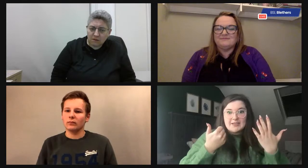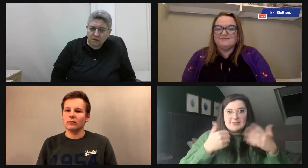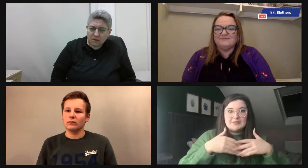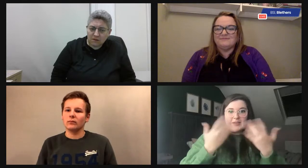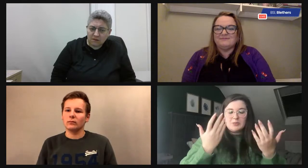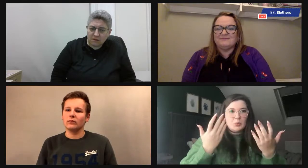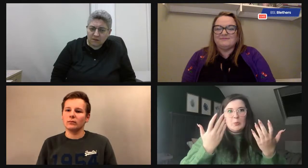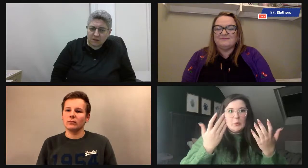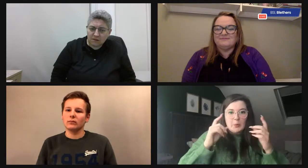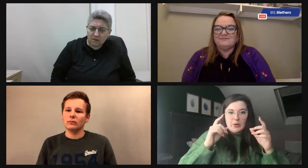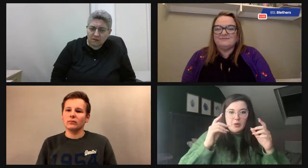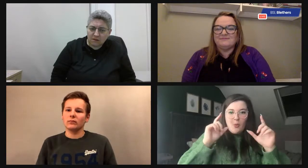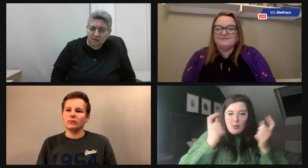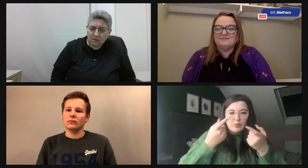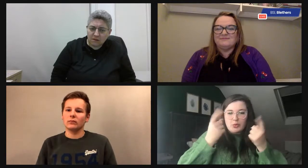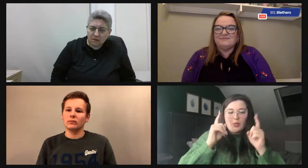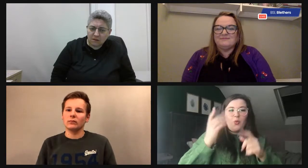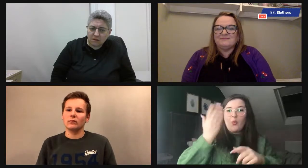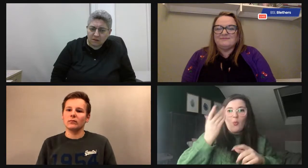a break.